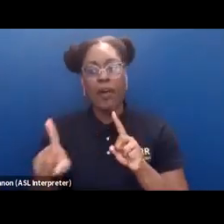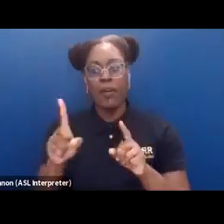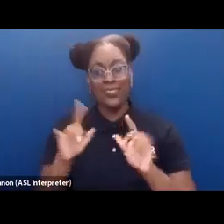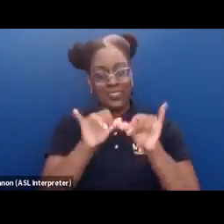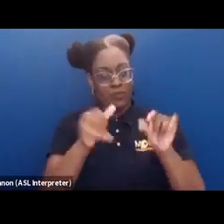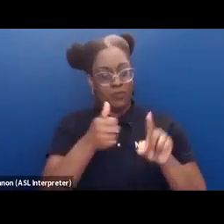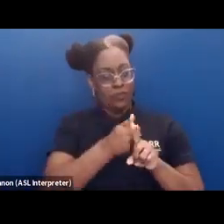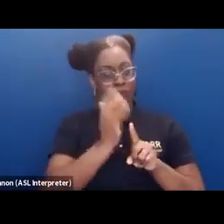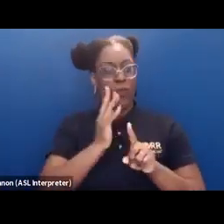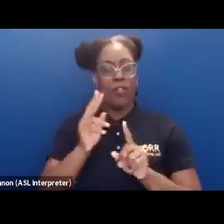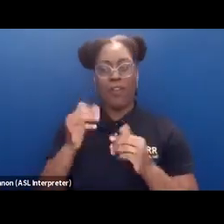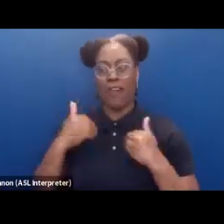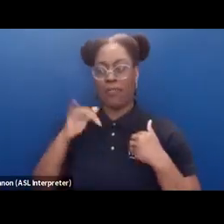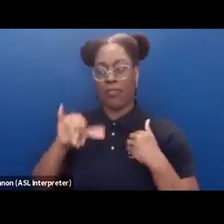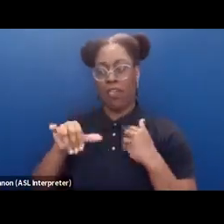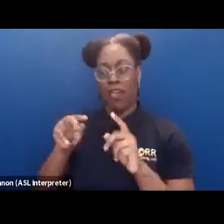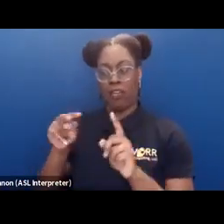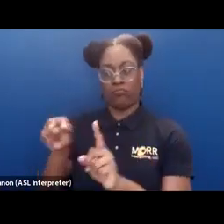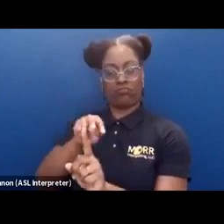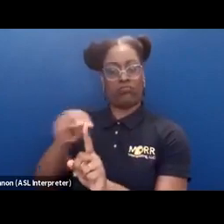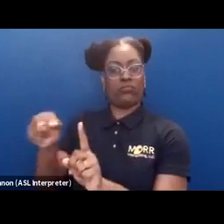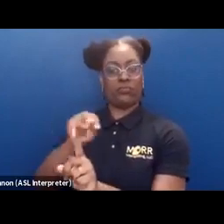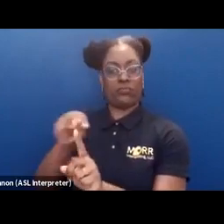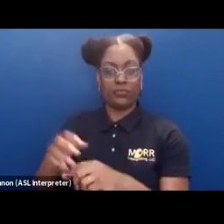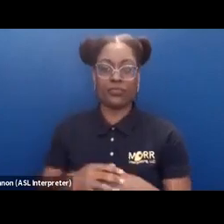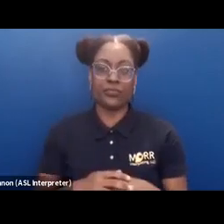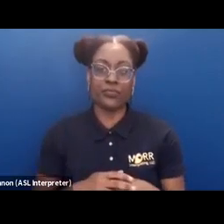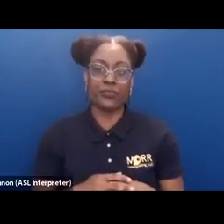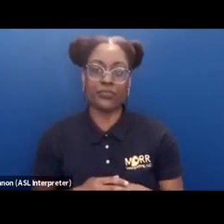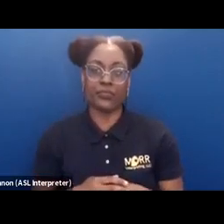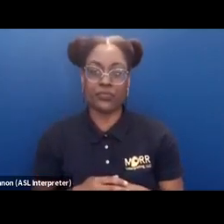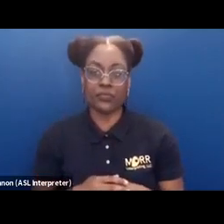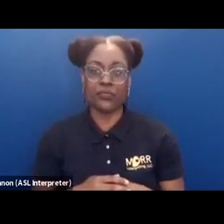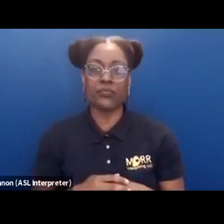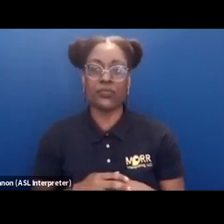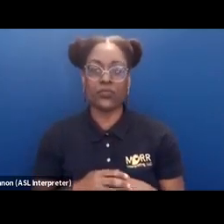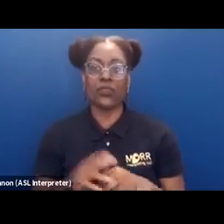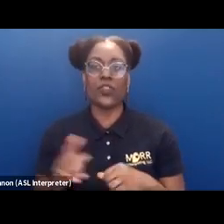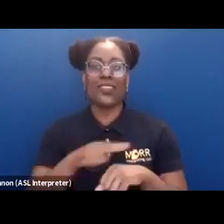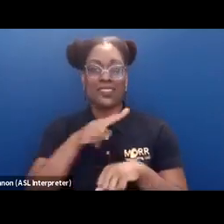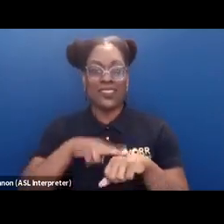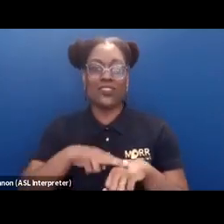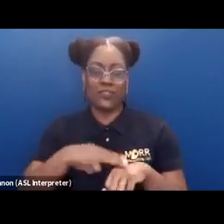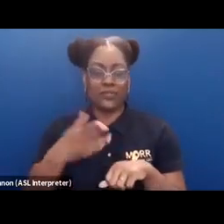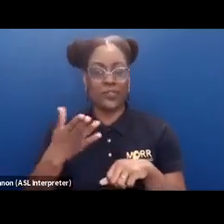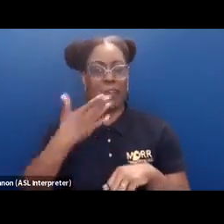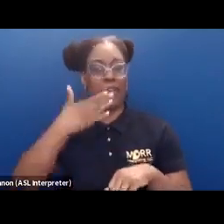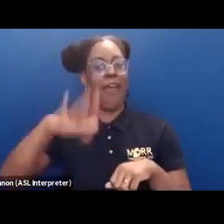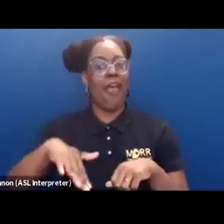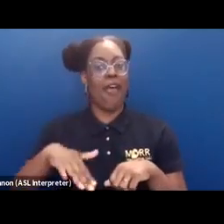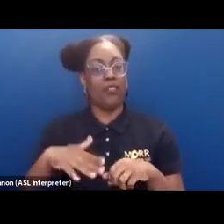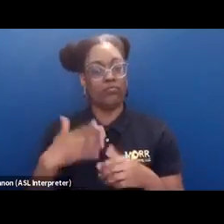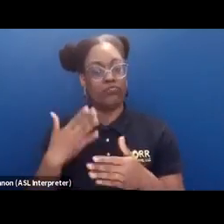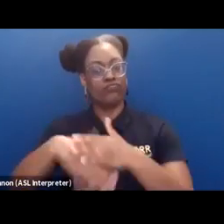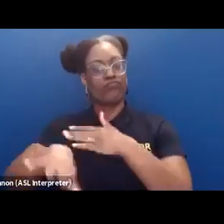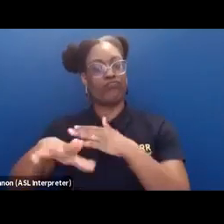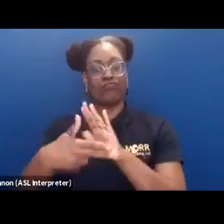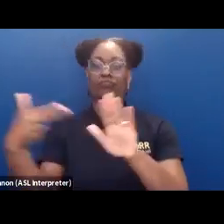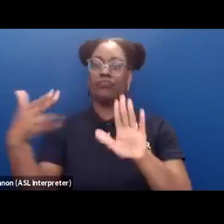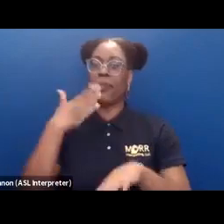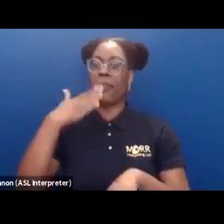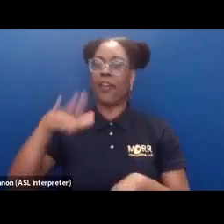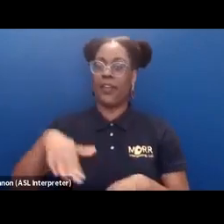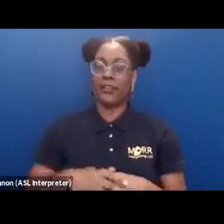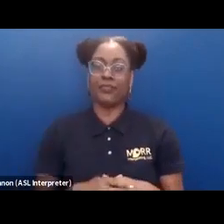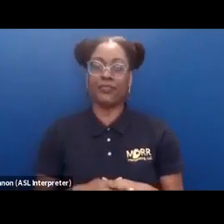individuals. And as a result, many of these children get sent down what has